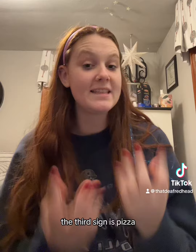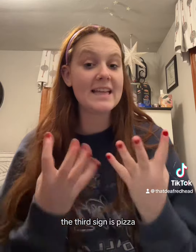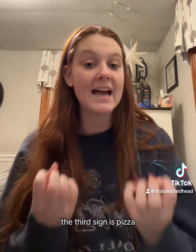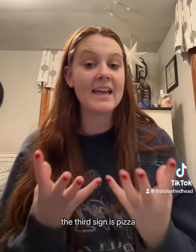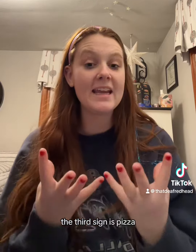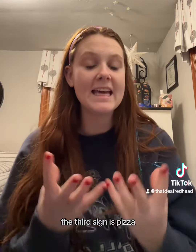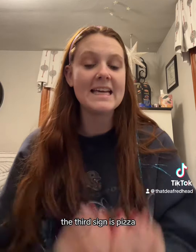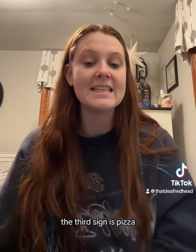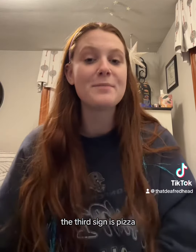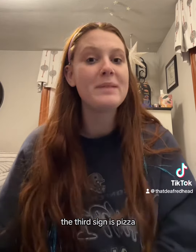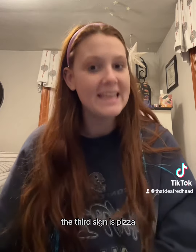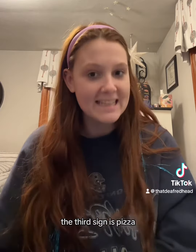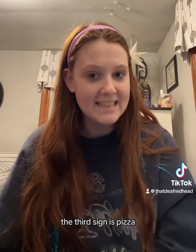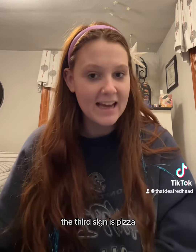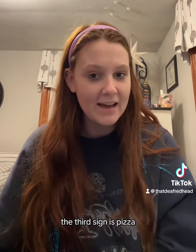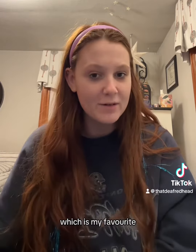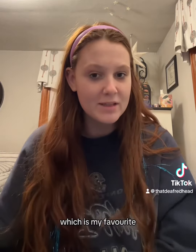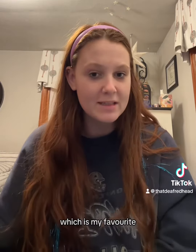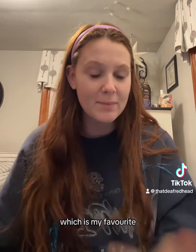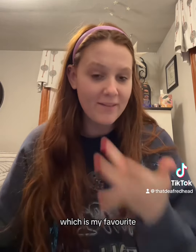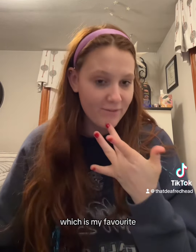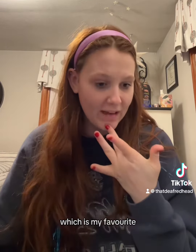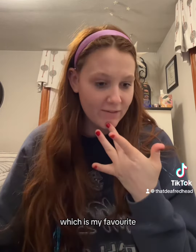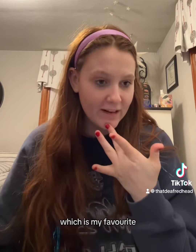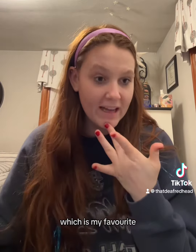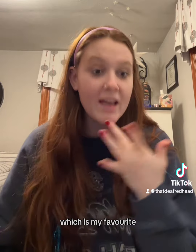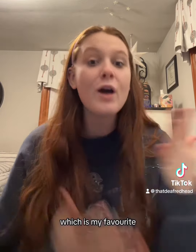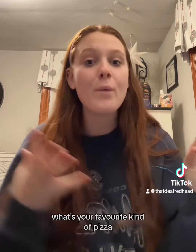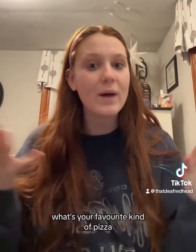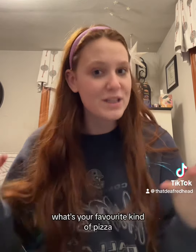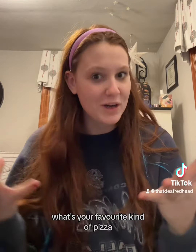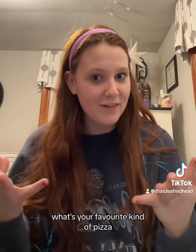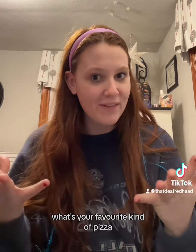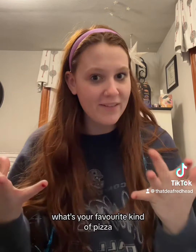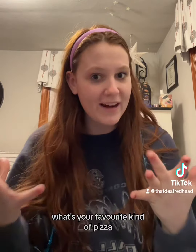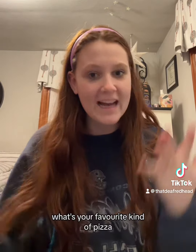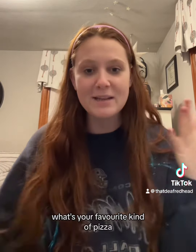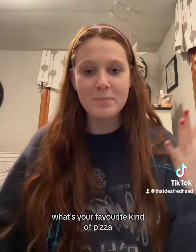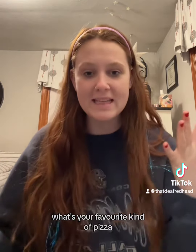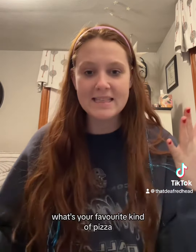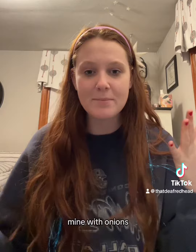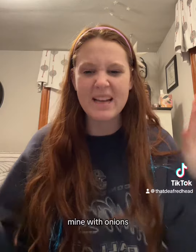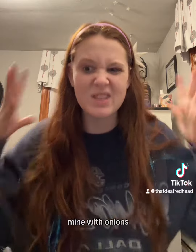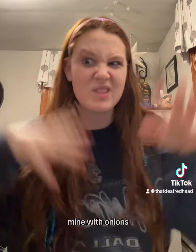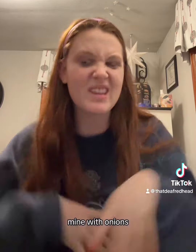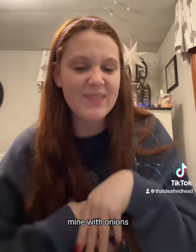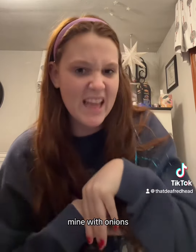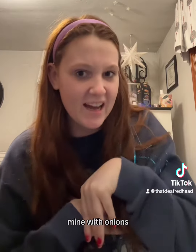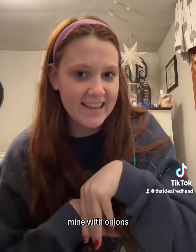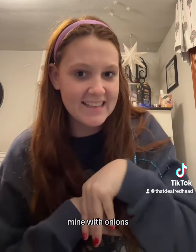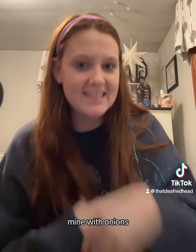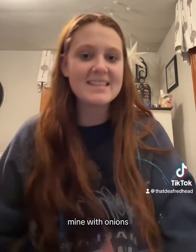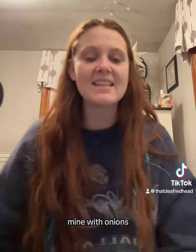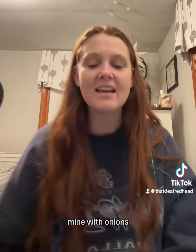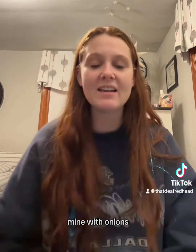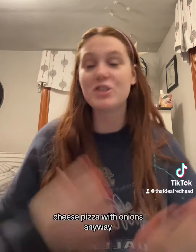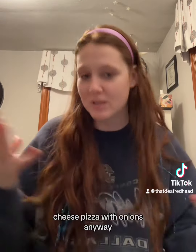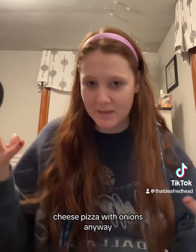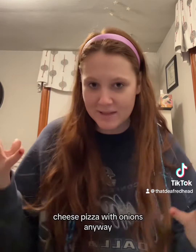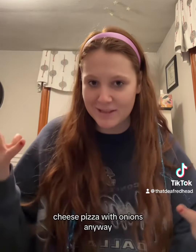sign is pizza which is my favorite. What's your favorite kind of pizza? Mine's with onions. Cheese pizza with